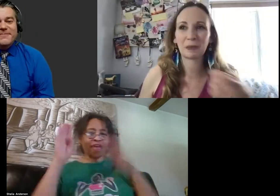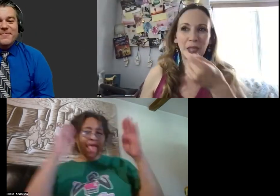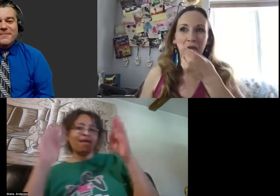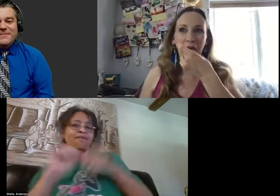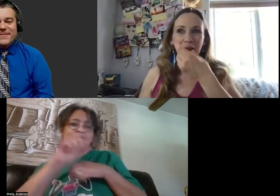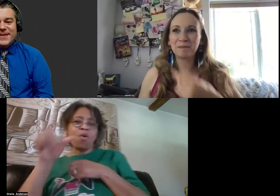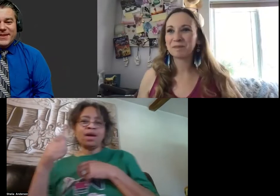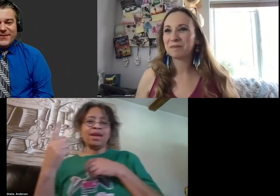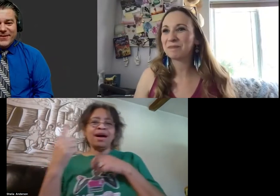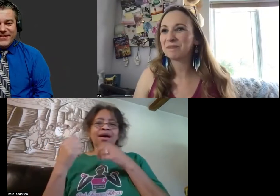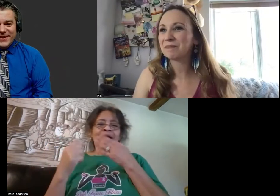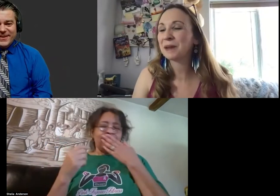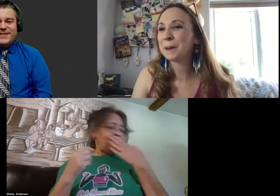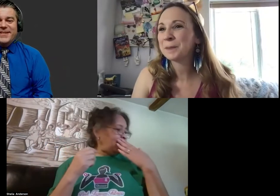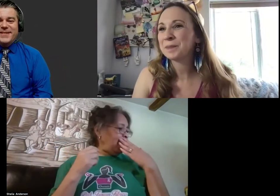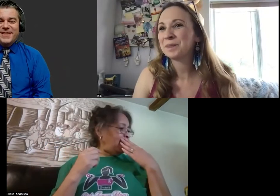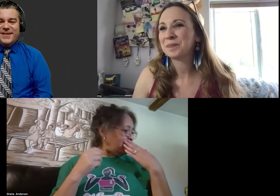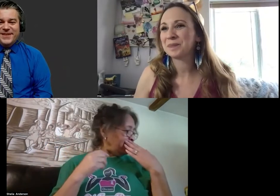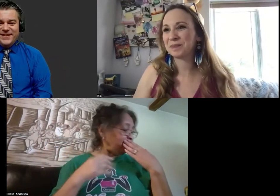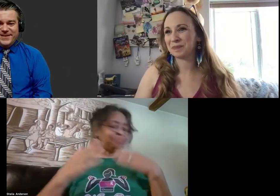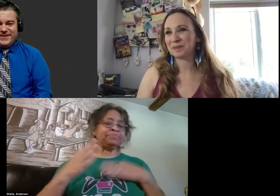So hello, everyone.